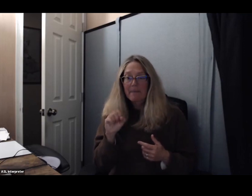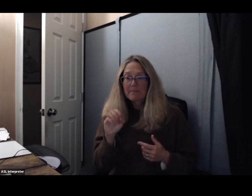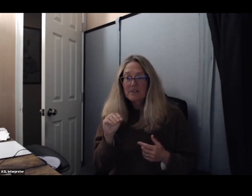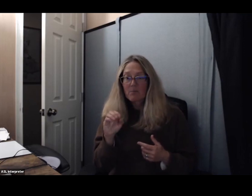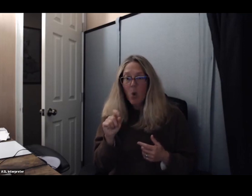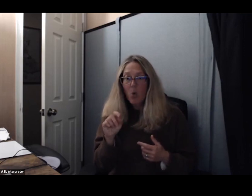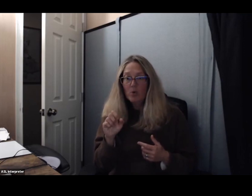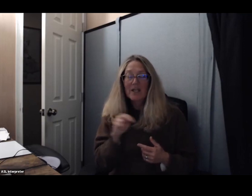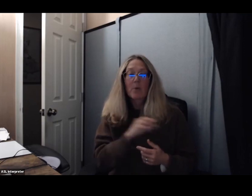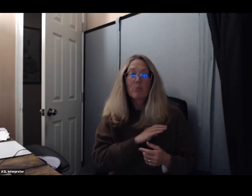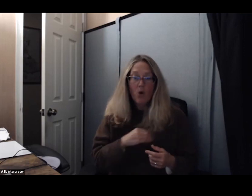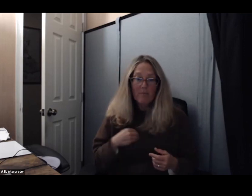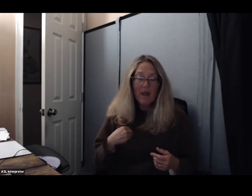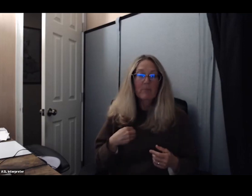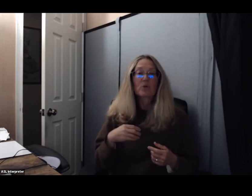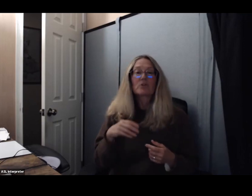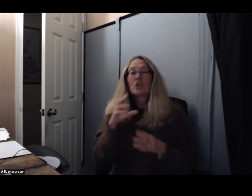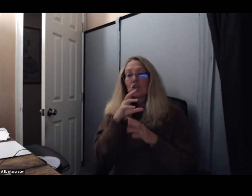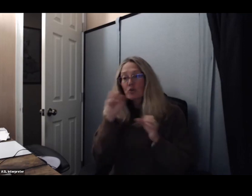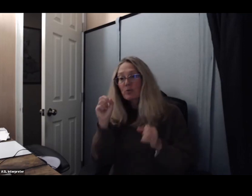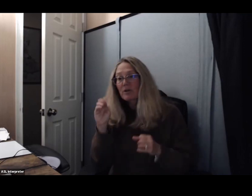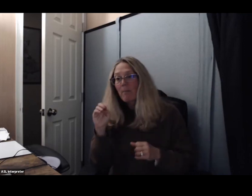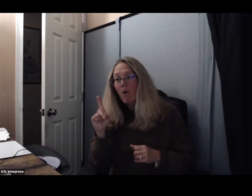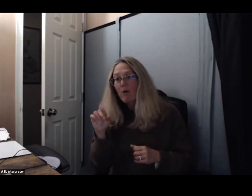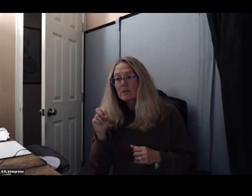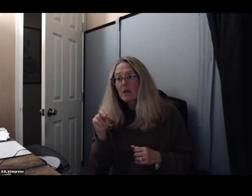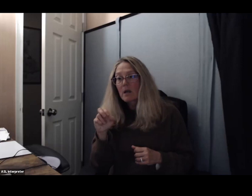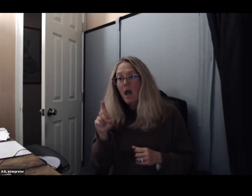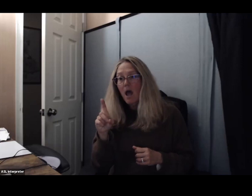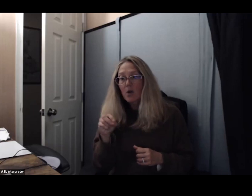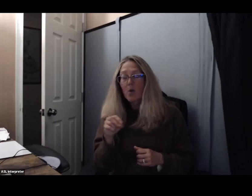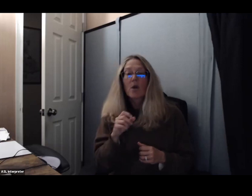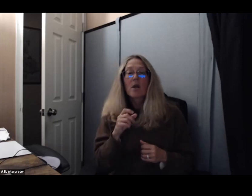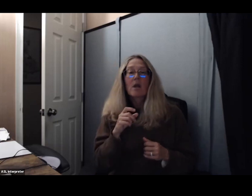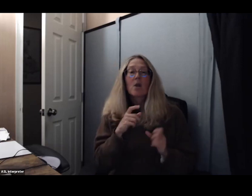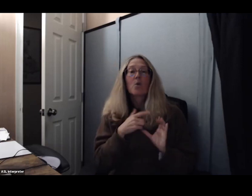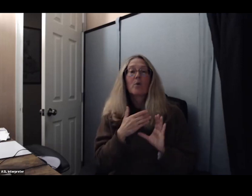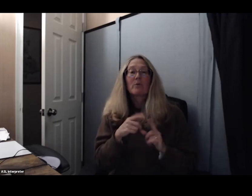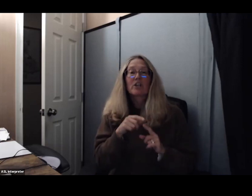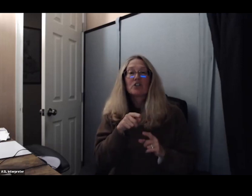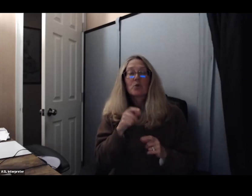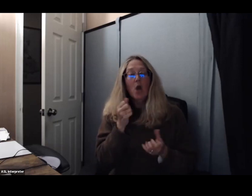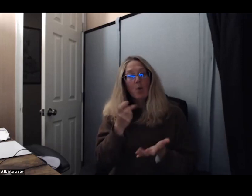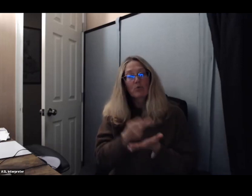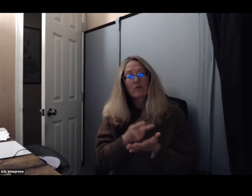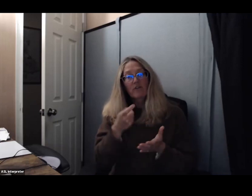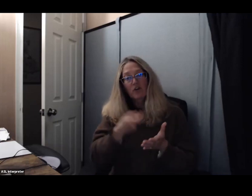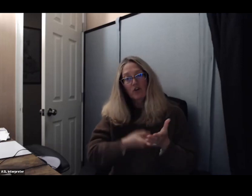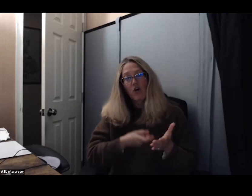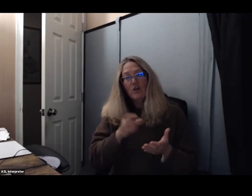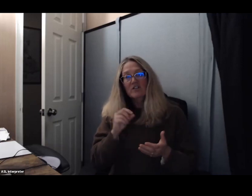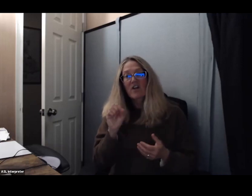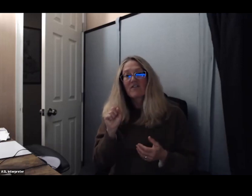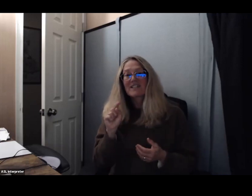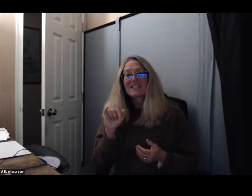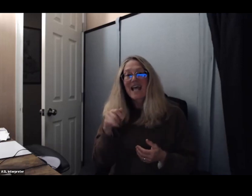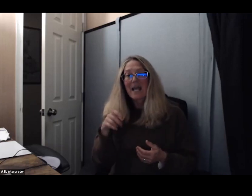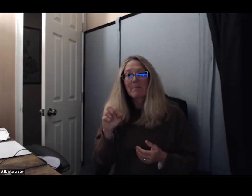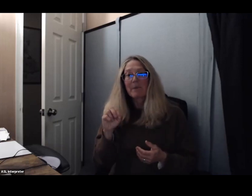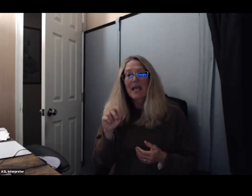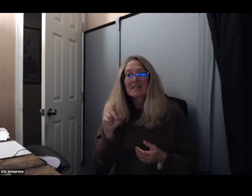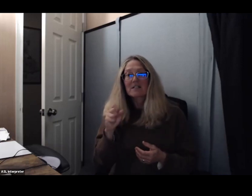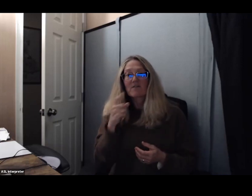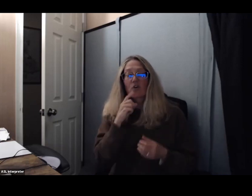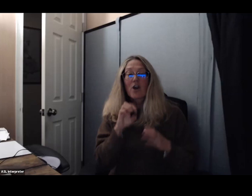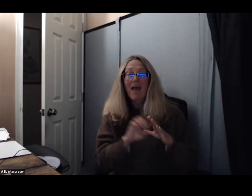members, and Superintendent Maldonado. Education Services is bringing to you for your approval the cost of the stipends for